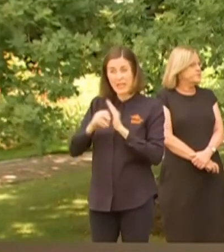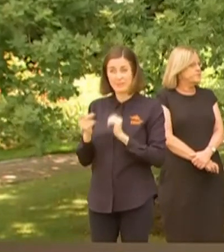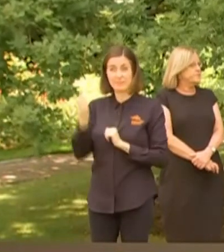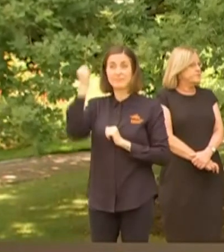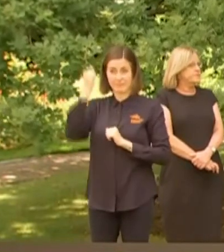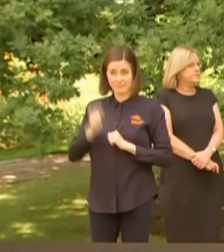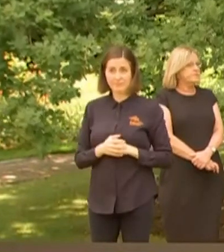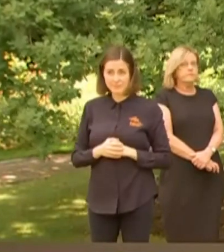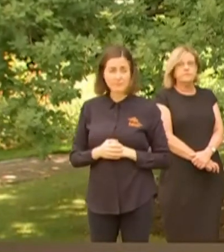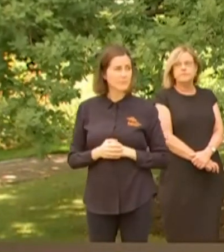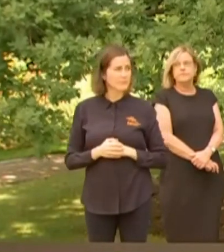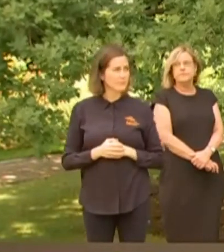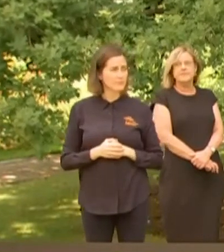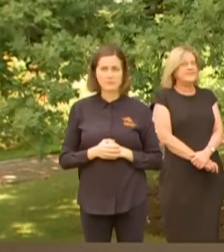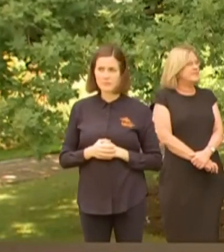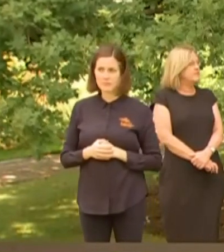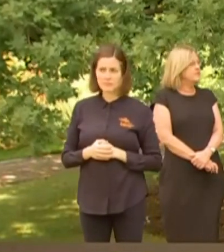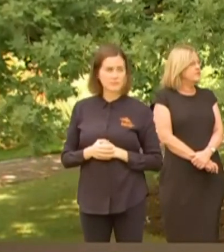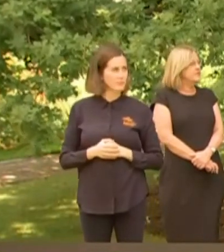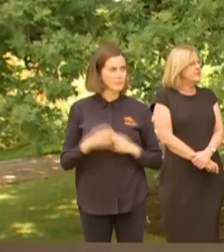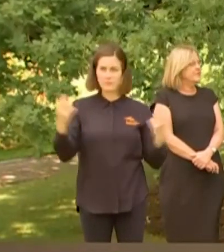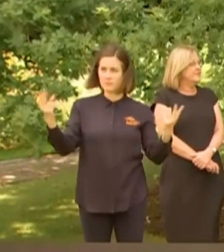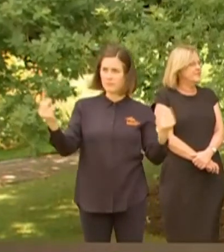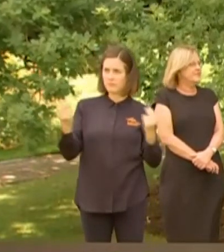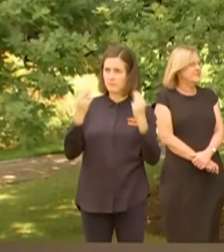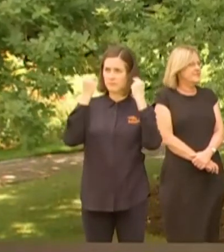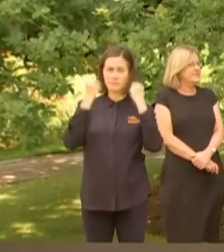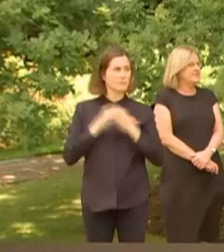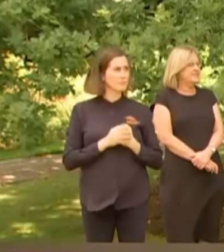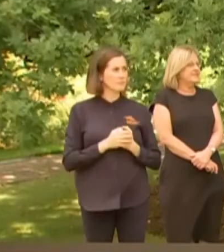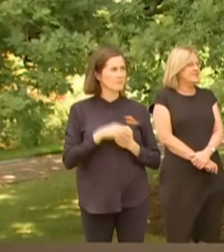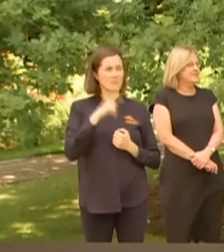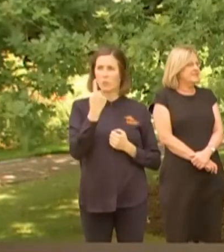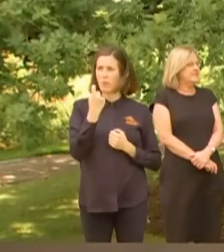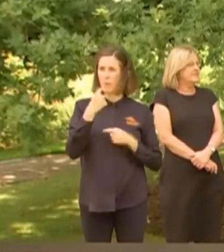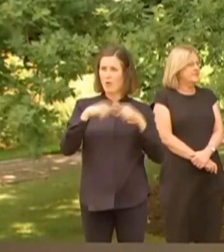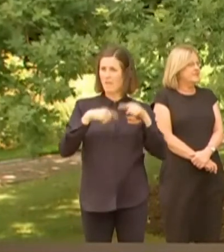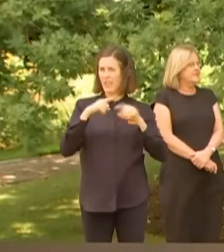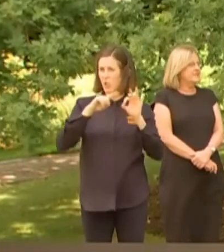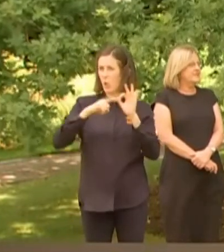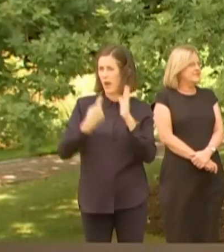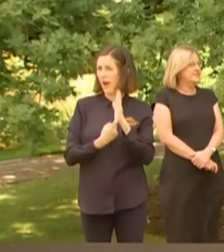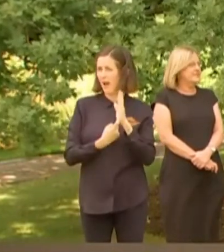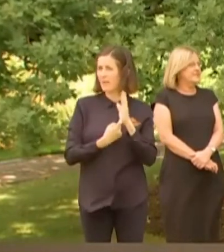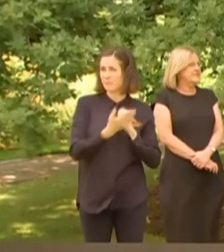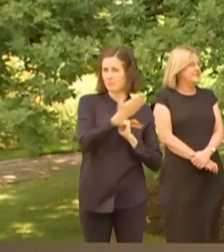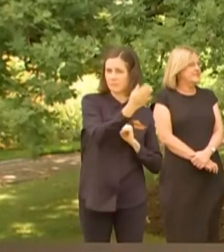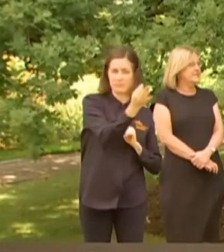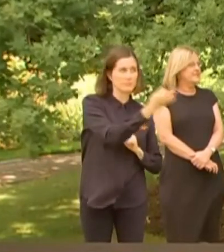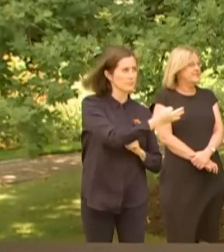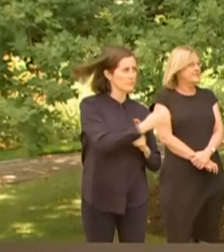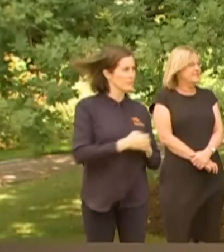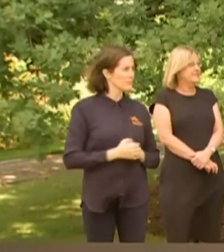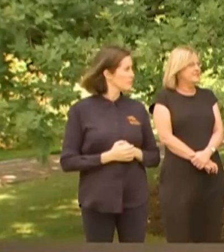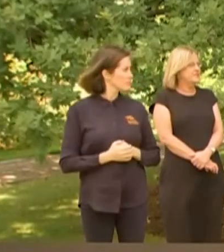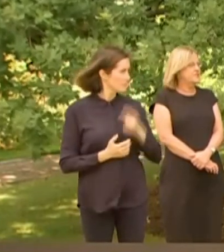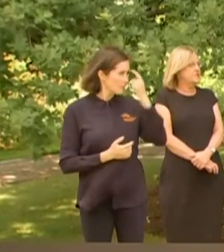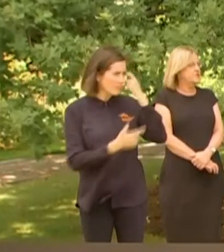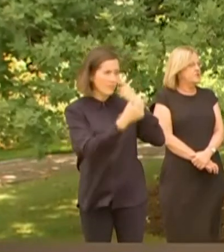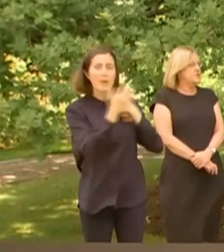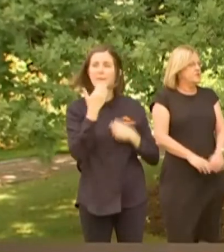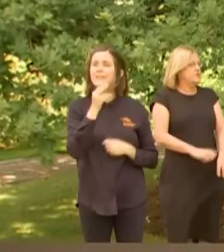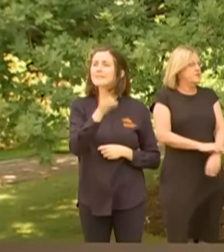to integrate those sorry, can I just finish? I could try and answer simultaneously. I won't. No, it's all right. I heard both of them, but can you